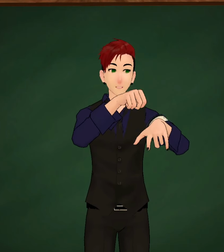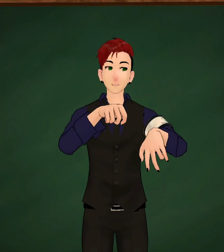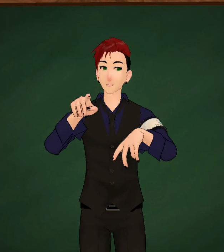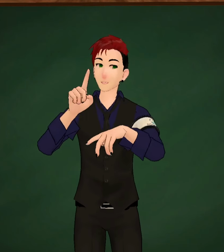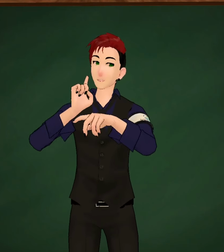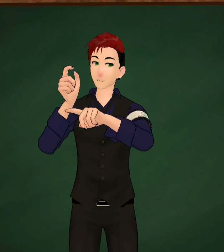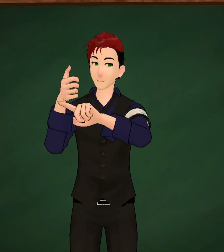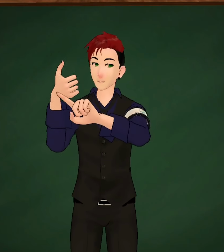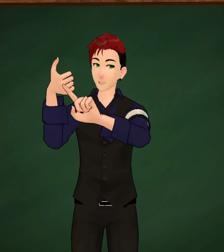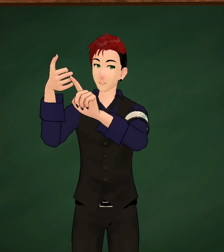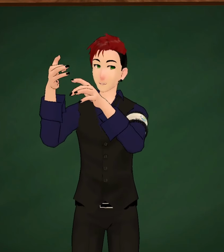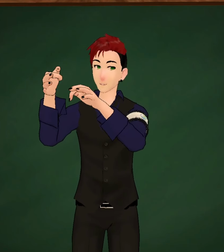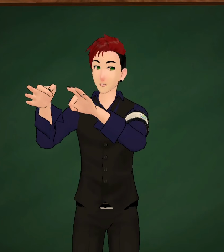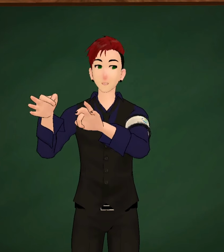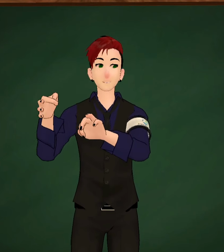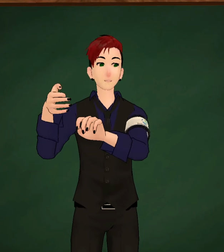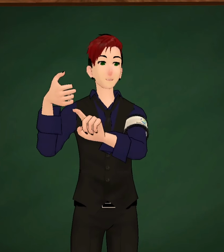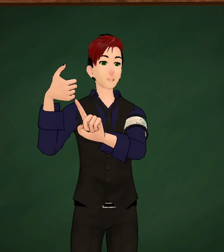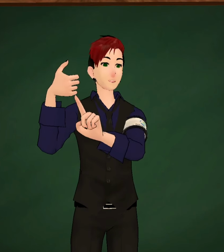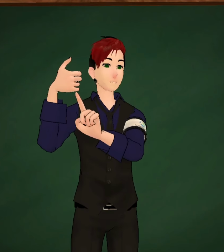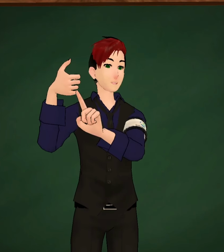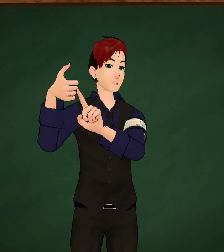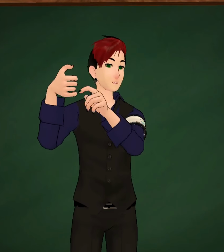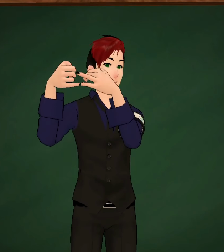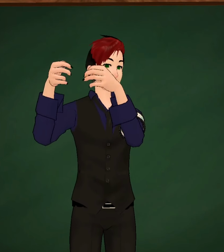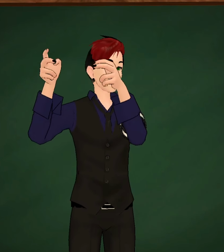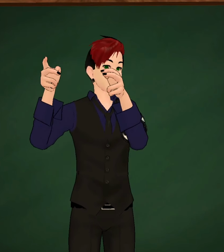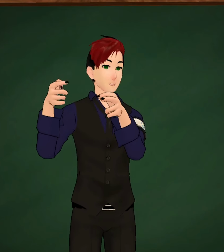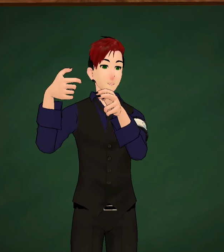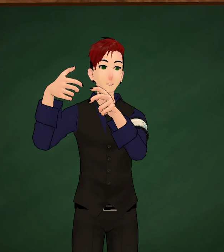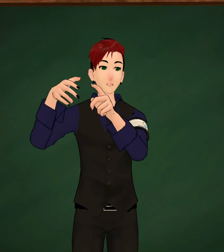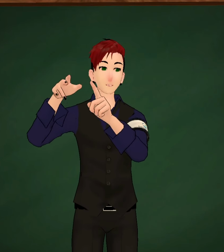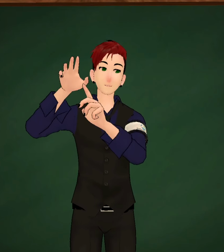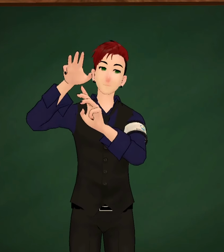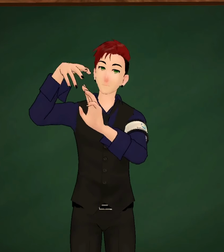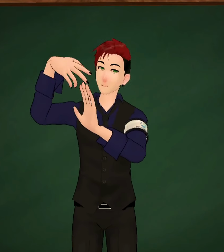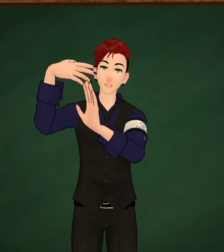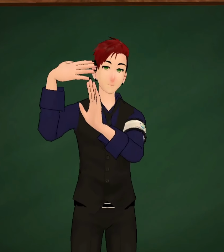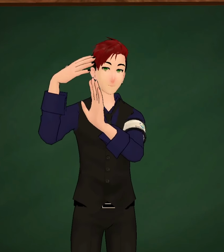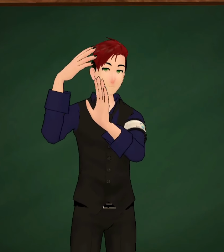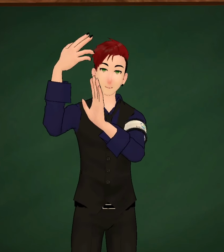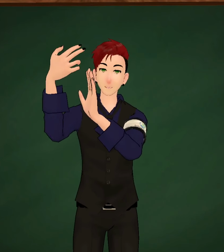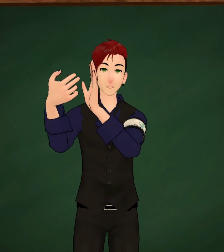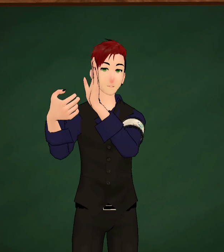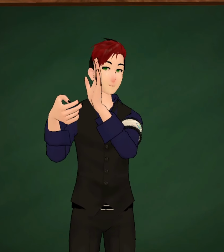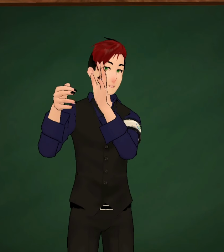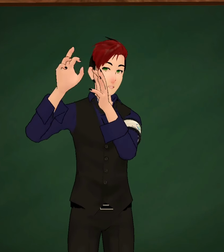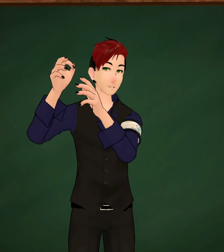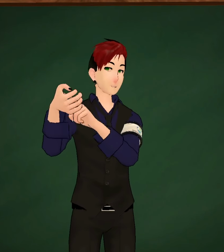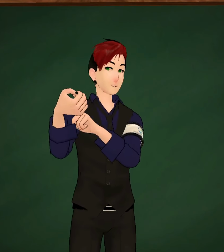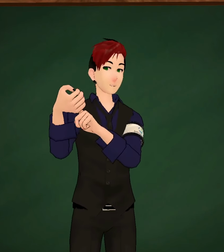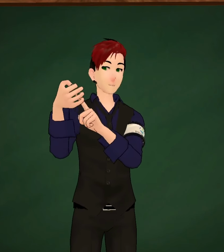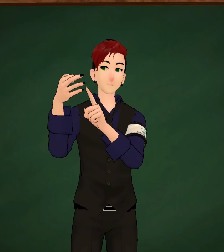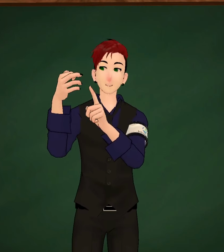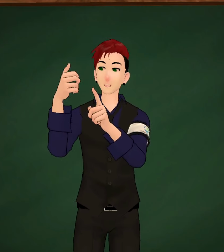PSE. It is an actual language. It has its own idioms. It has its own, like, deep culture. It has